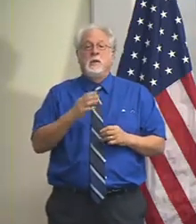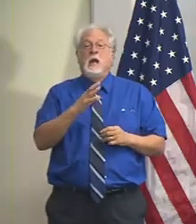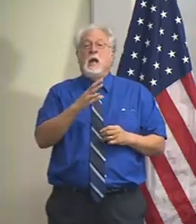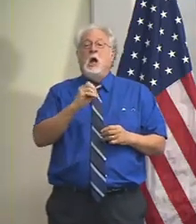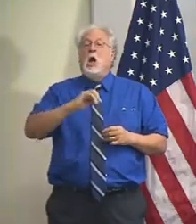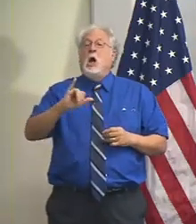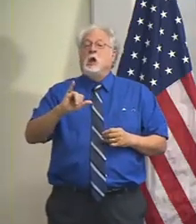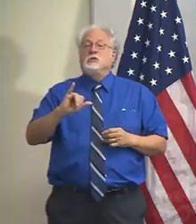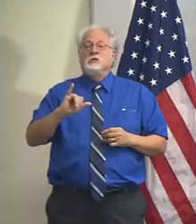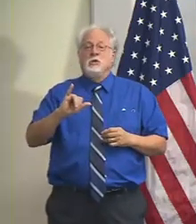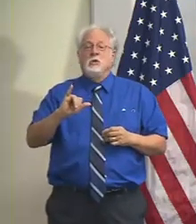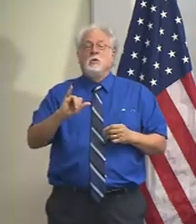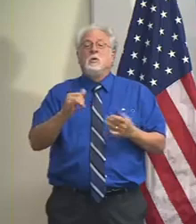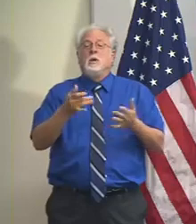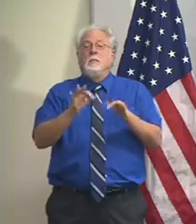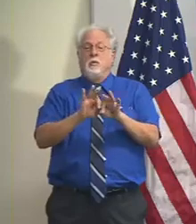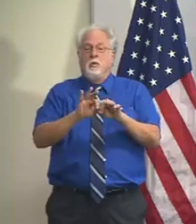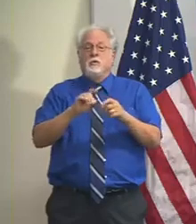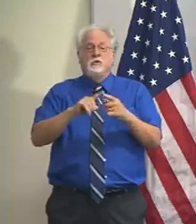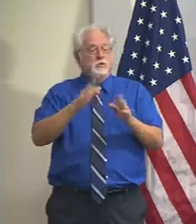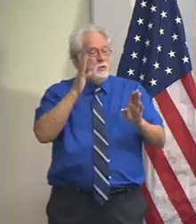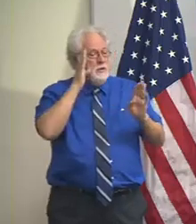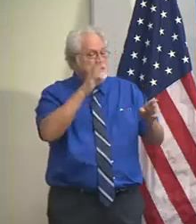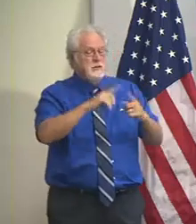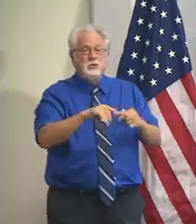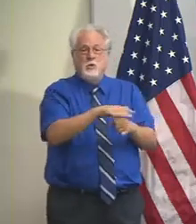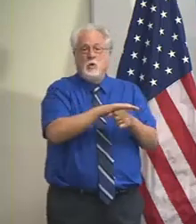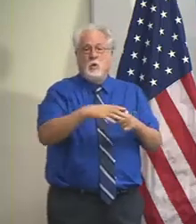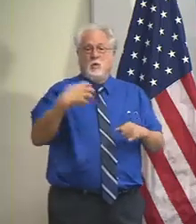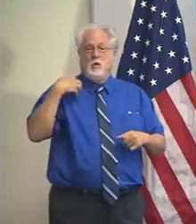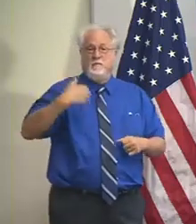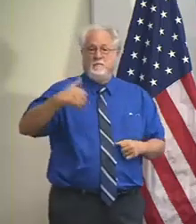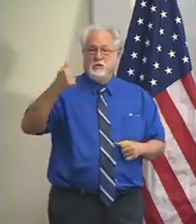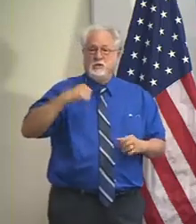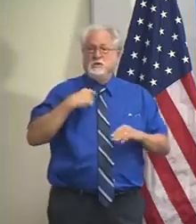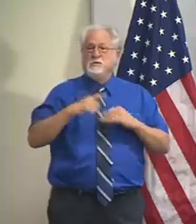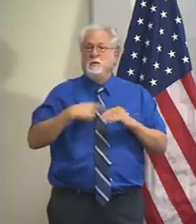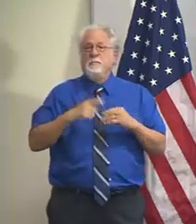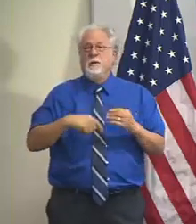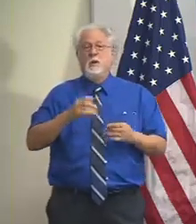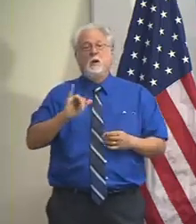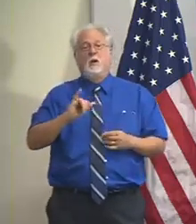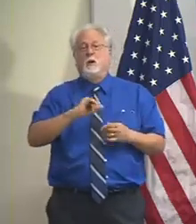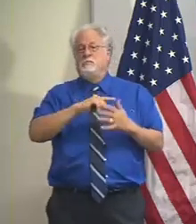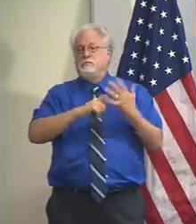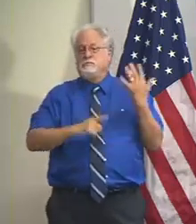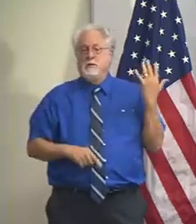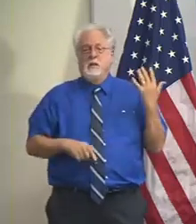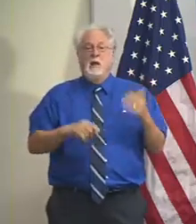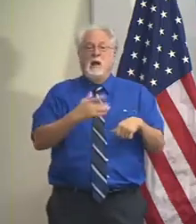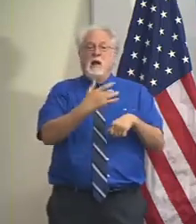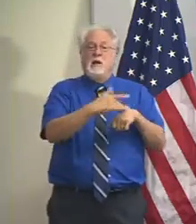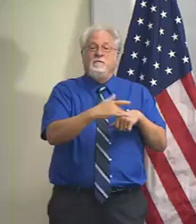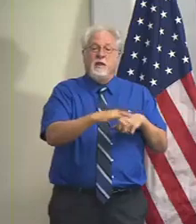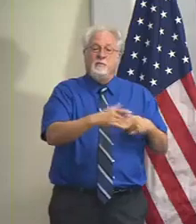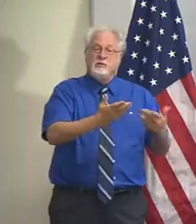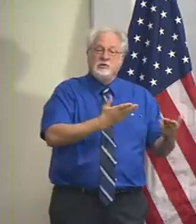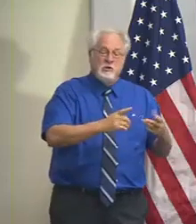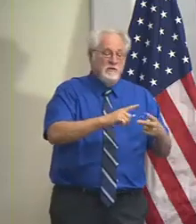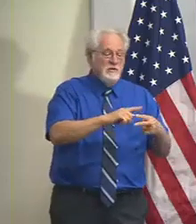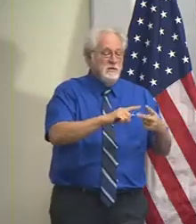It also remains very important to listen to your local officials regarding all sorts of things, the availability of